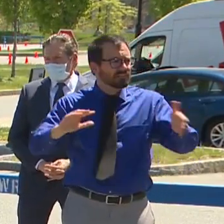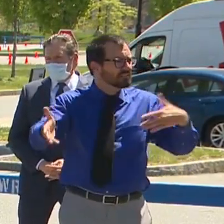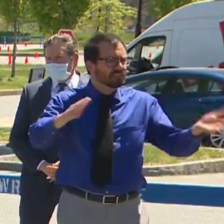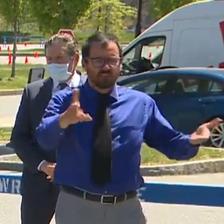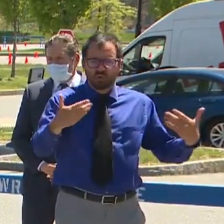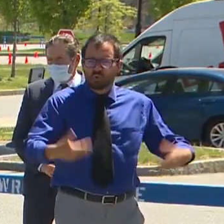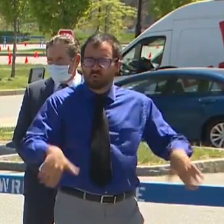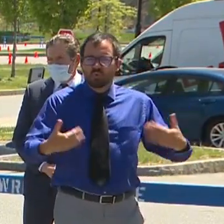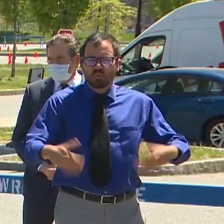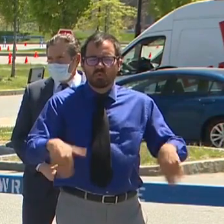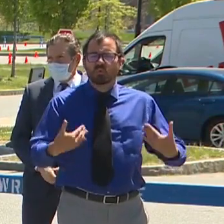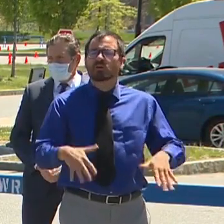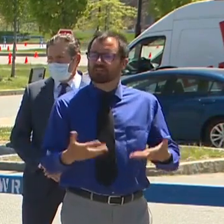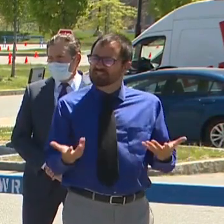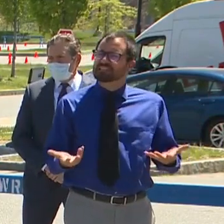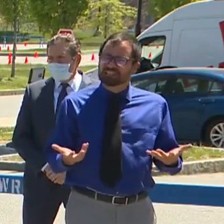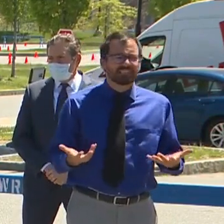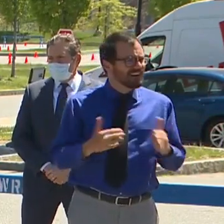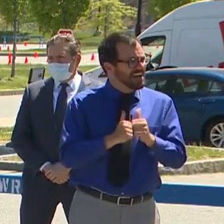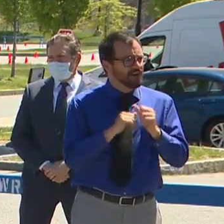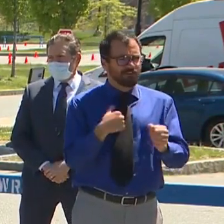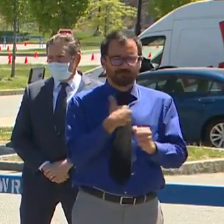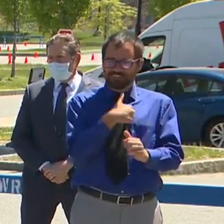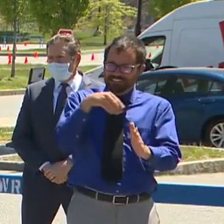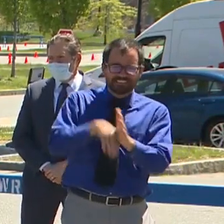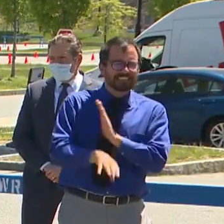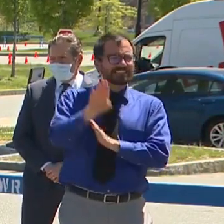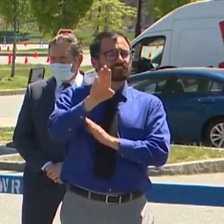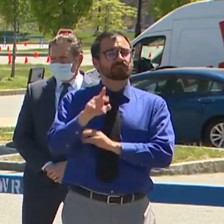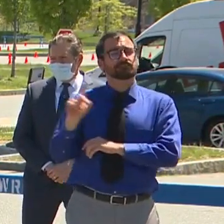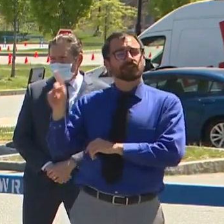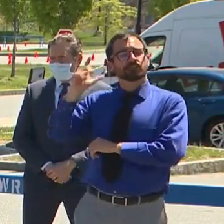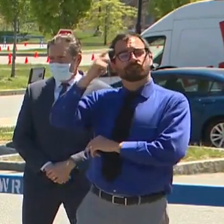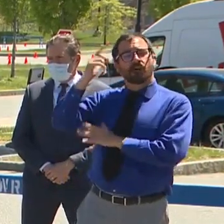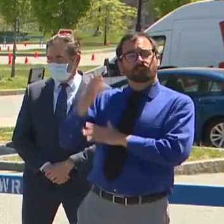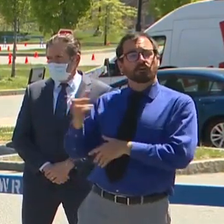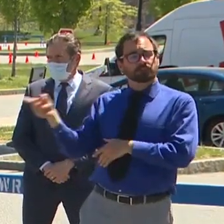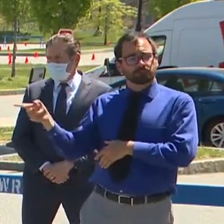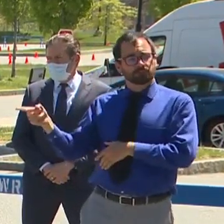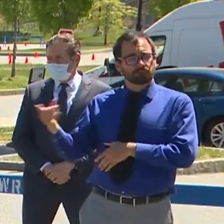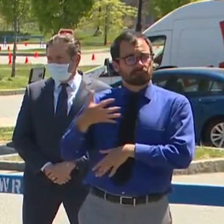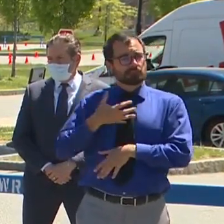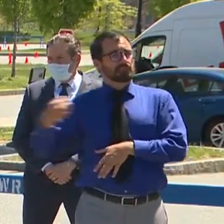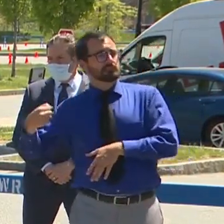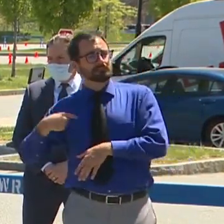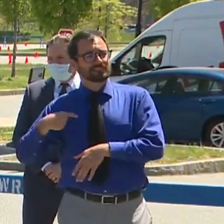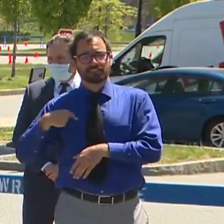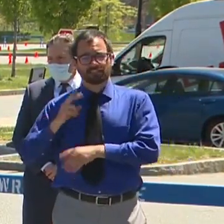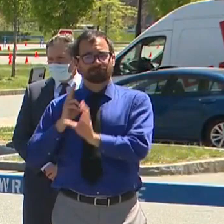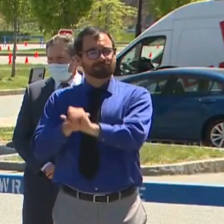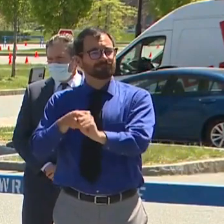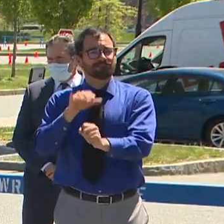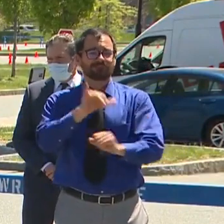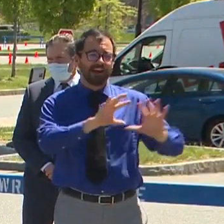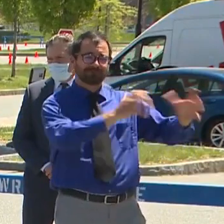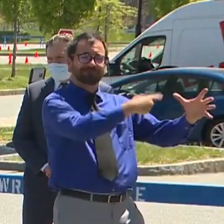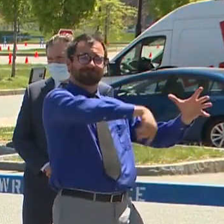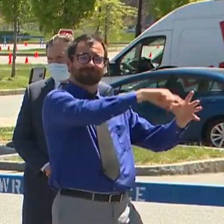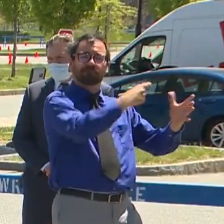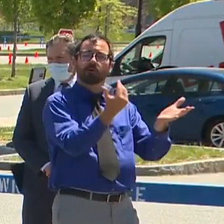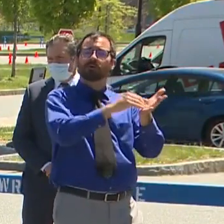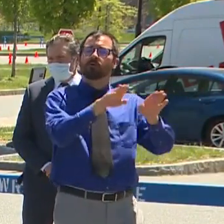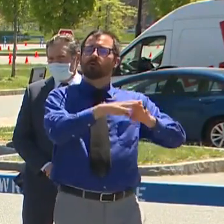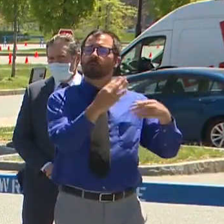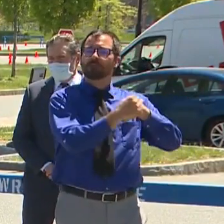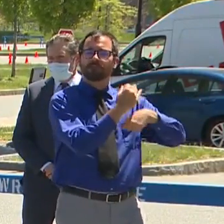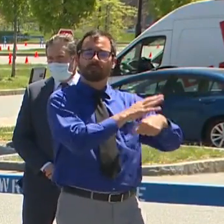So I was chosen by the governor to be one of the 17 people on the reopening committee and do that work, and thanks, Lieutenant Governor, for your leadership on that. We got